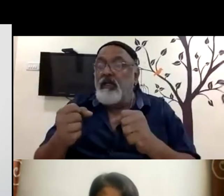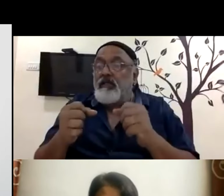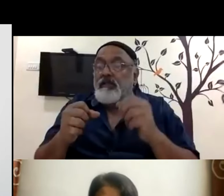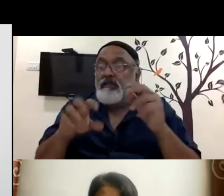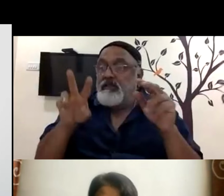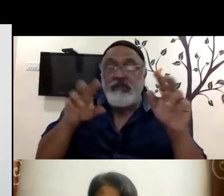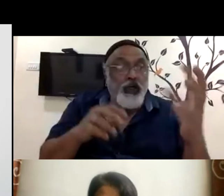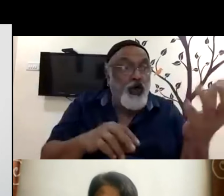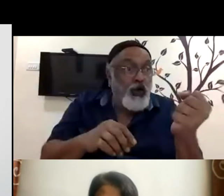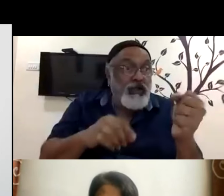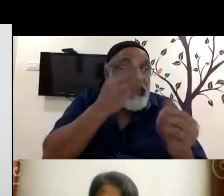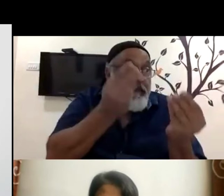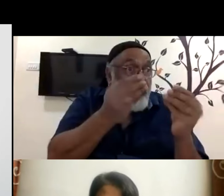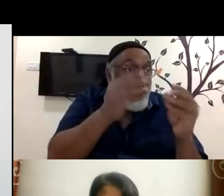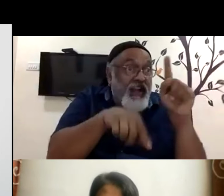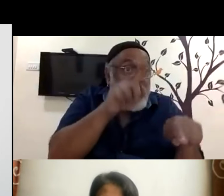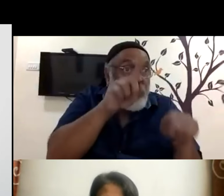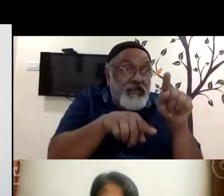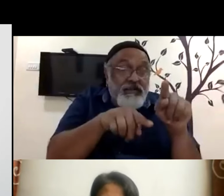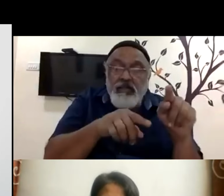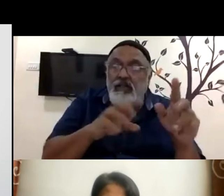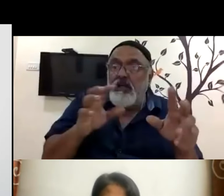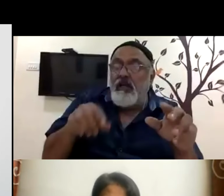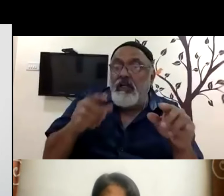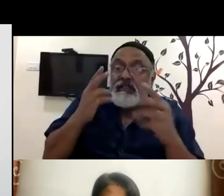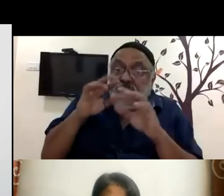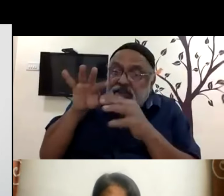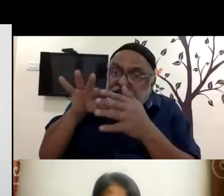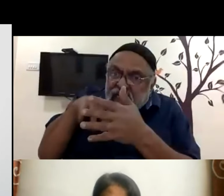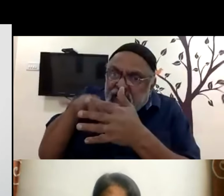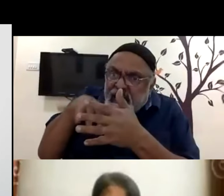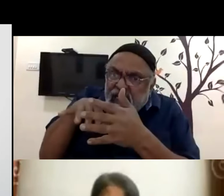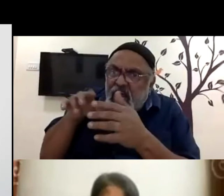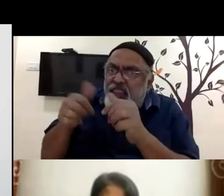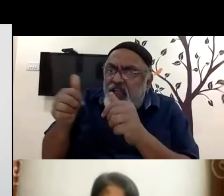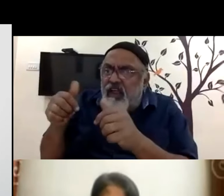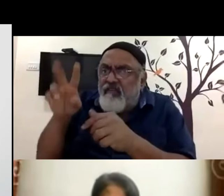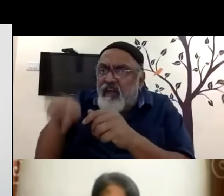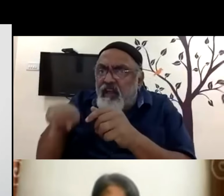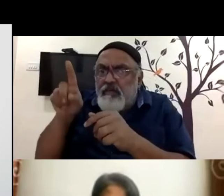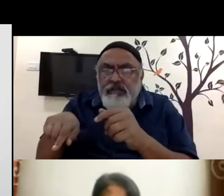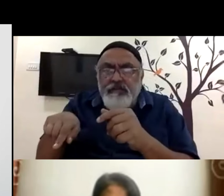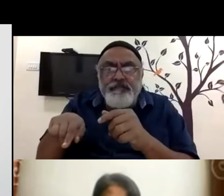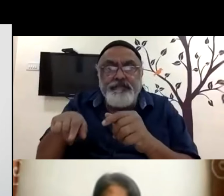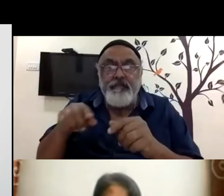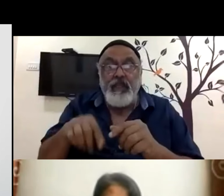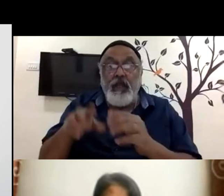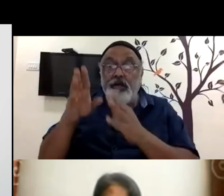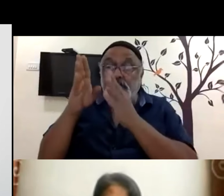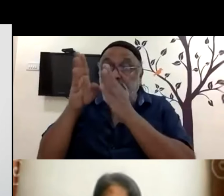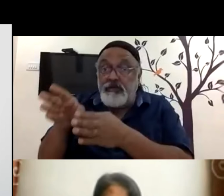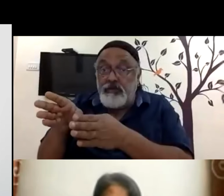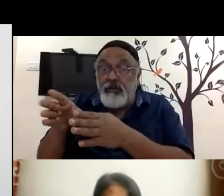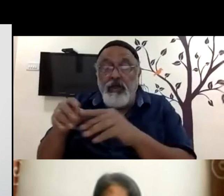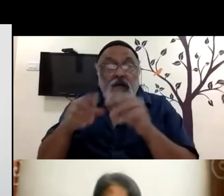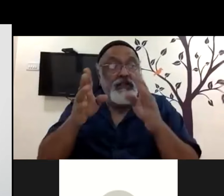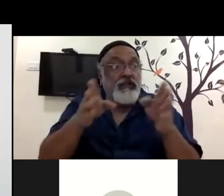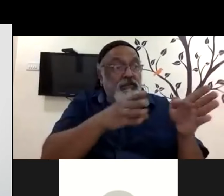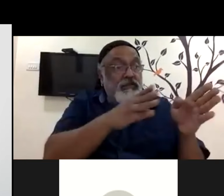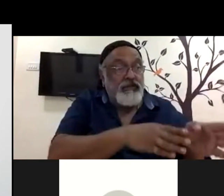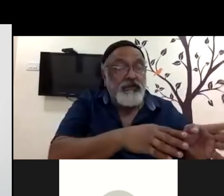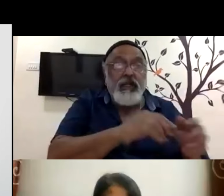For example, if I am studying the effect of coffee on sleep, then I have to make sure that all the other variables around which